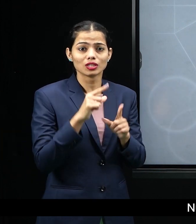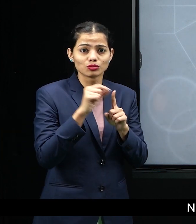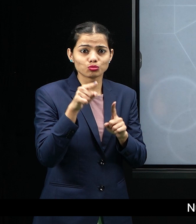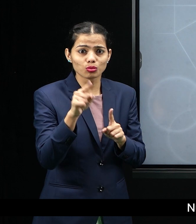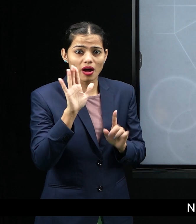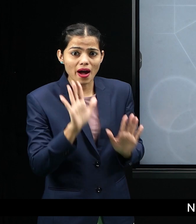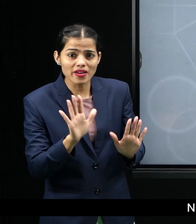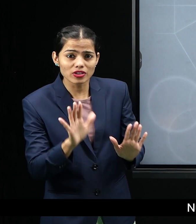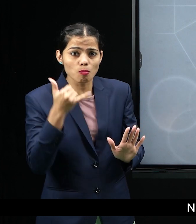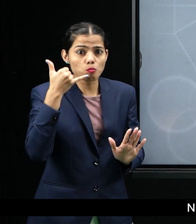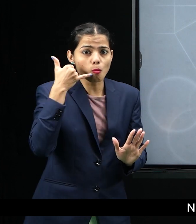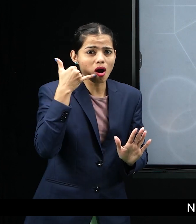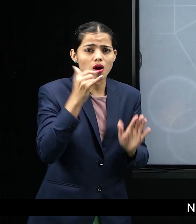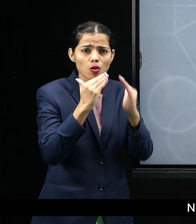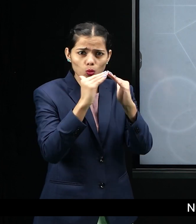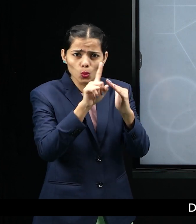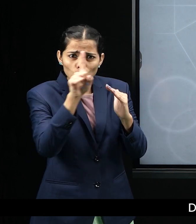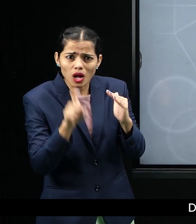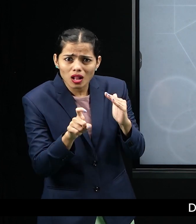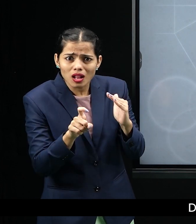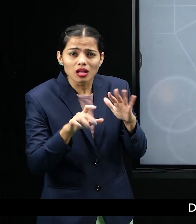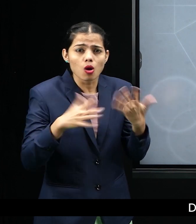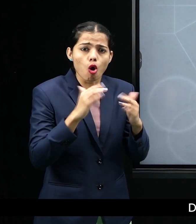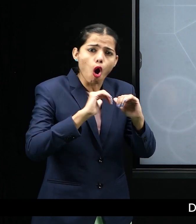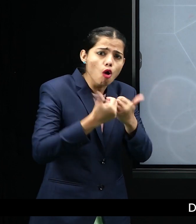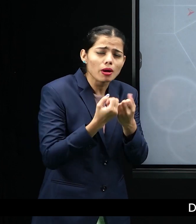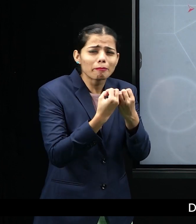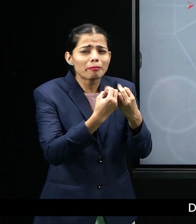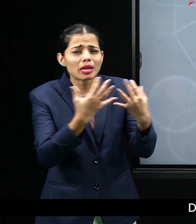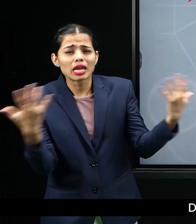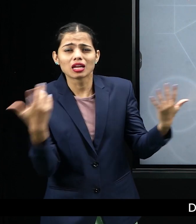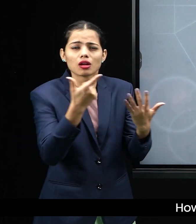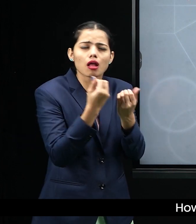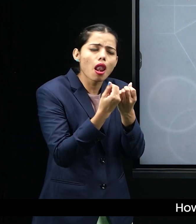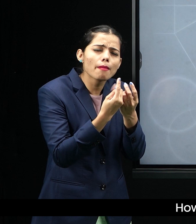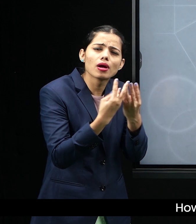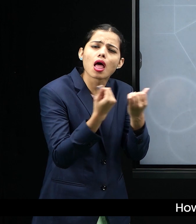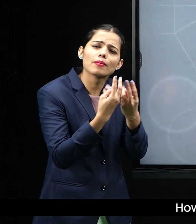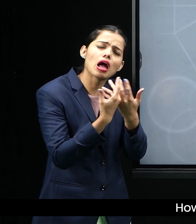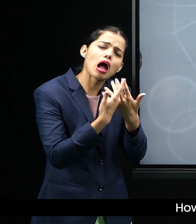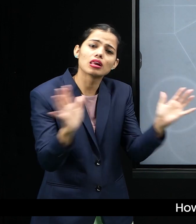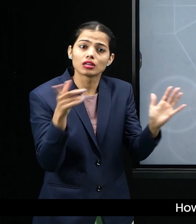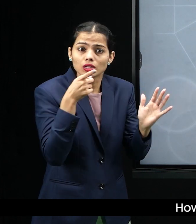numbers everywhere. Do you have a phone at home? How many digits its dial